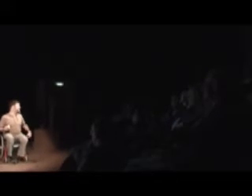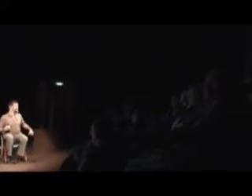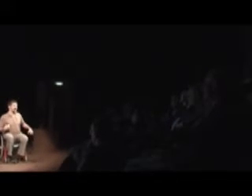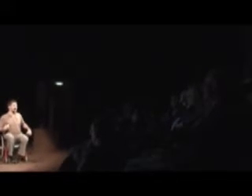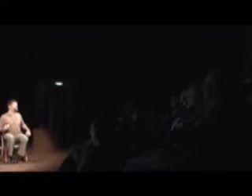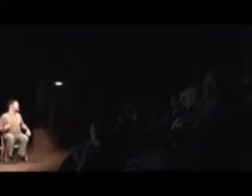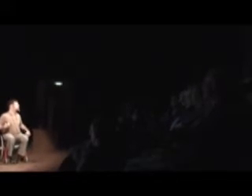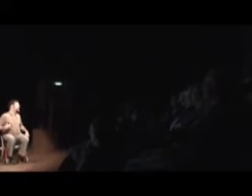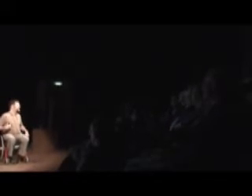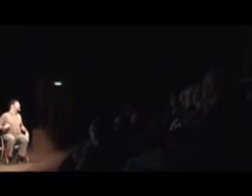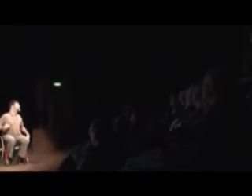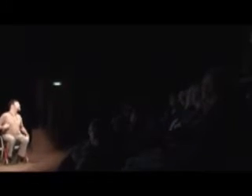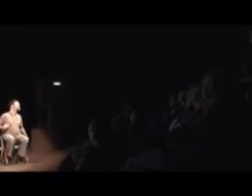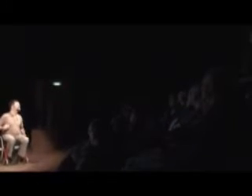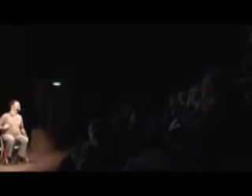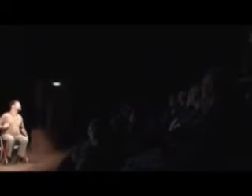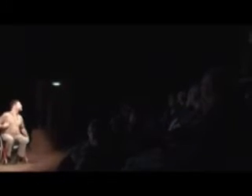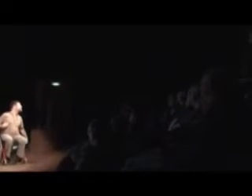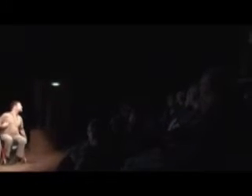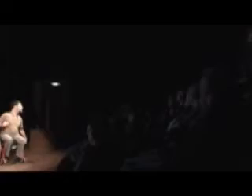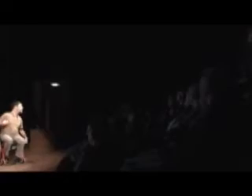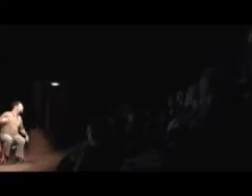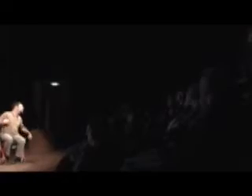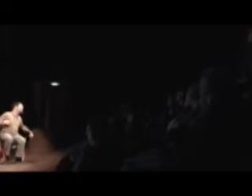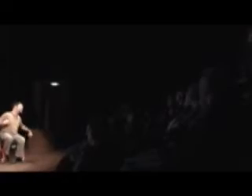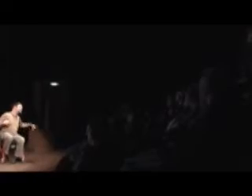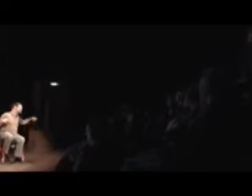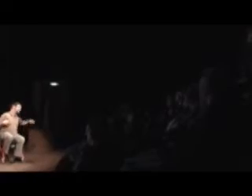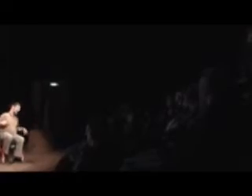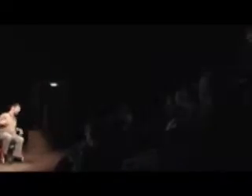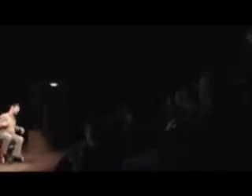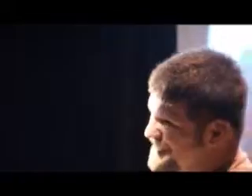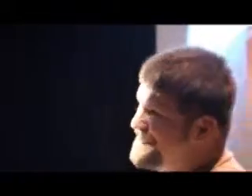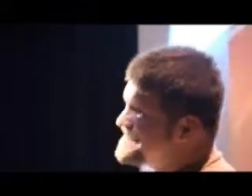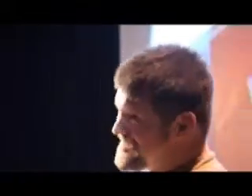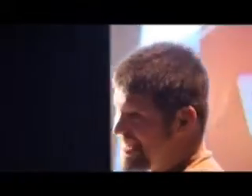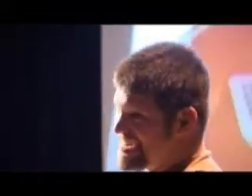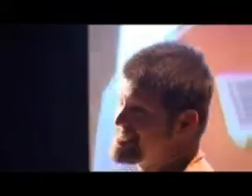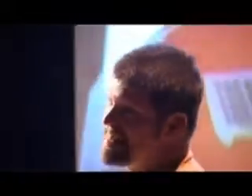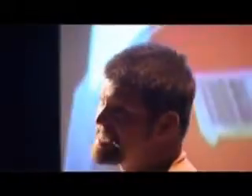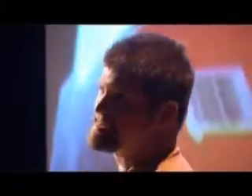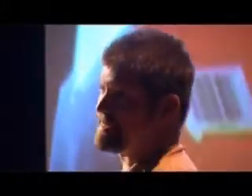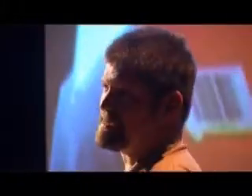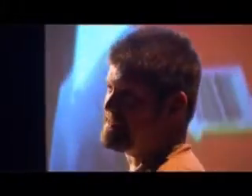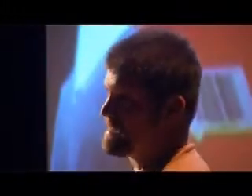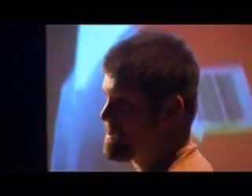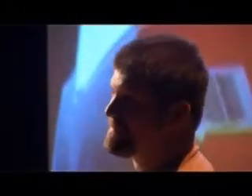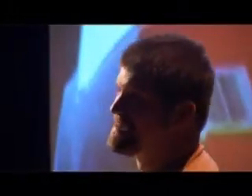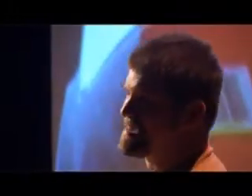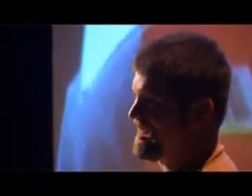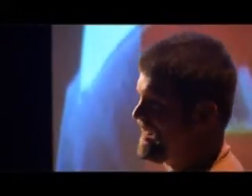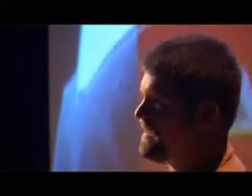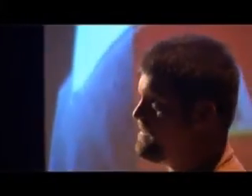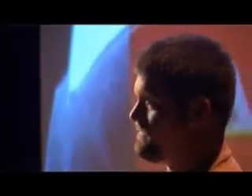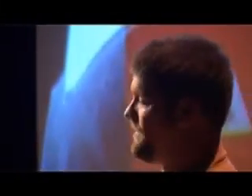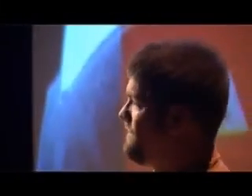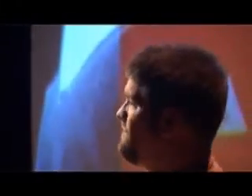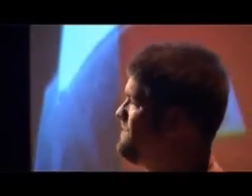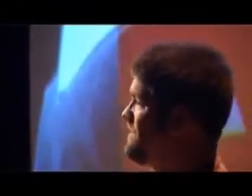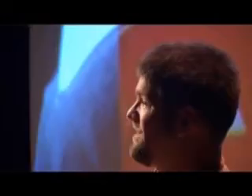Who's thinking no, no way? Oh, yeah, you'd like to think so, sir, wouldn't